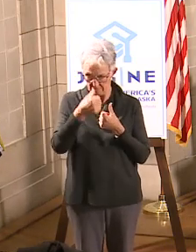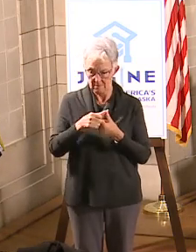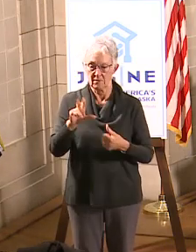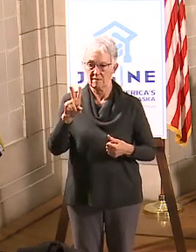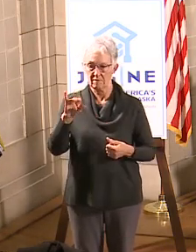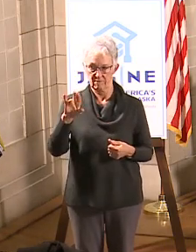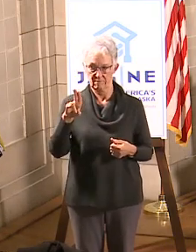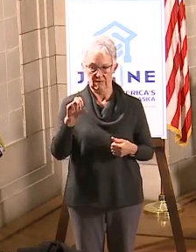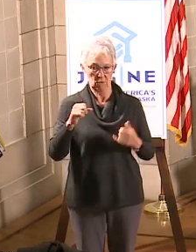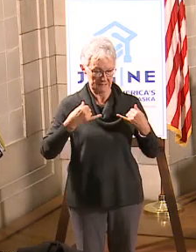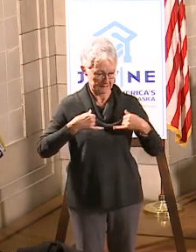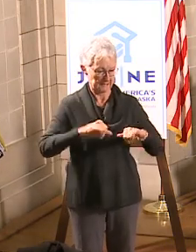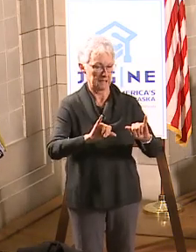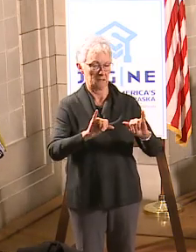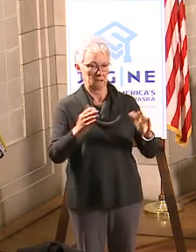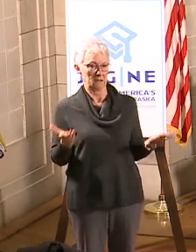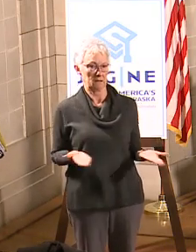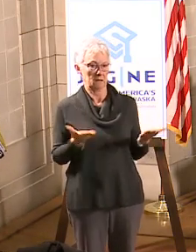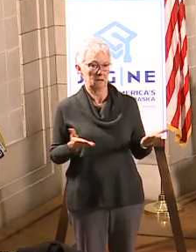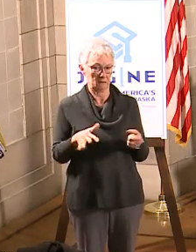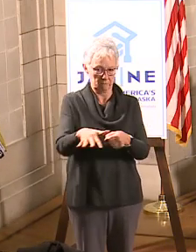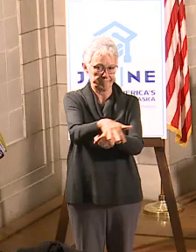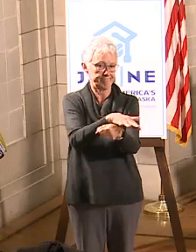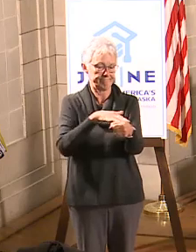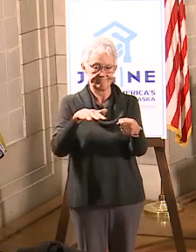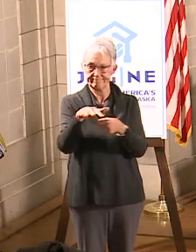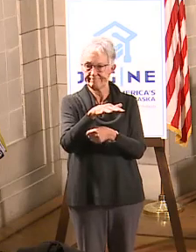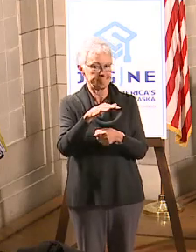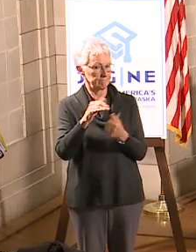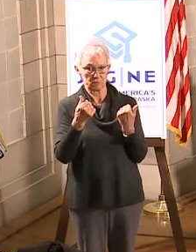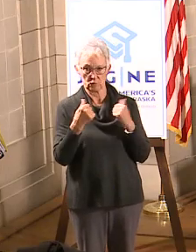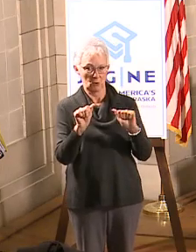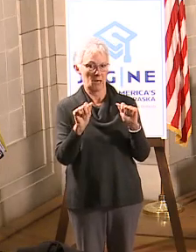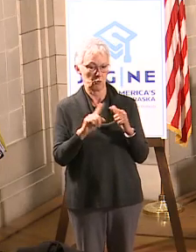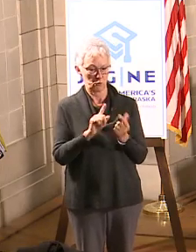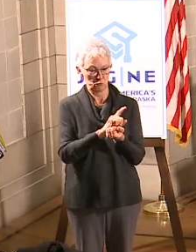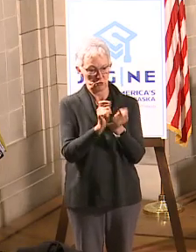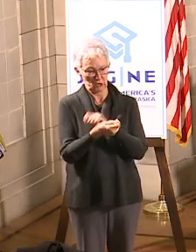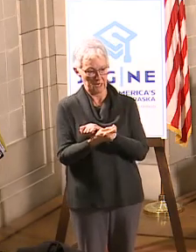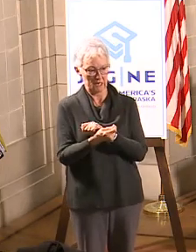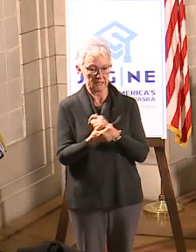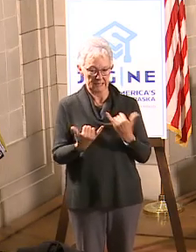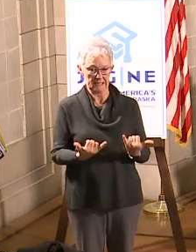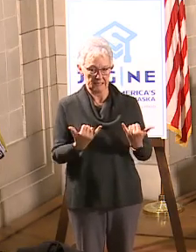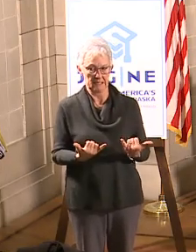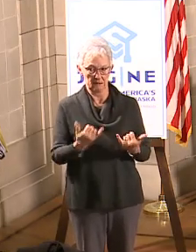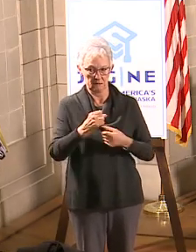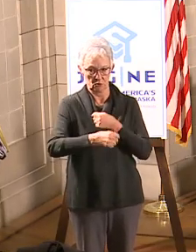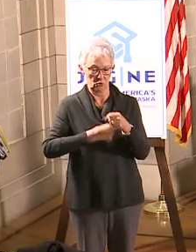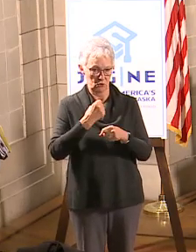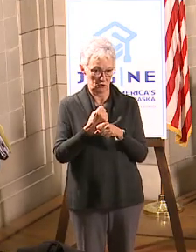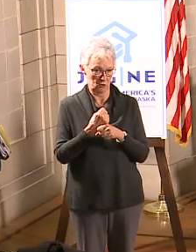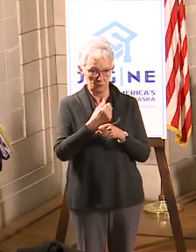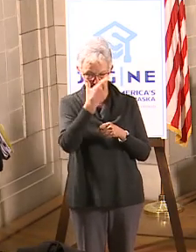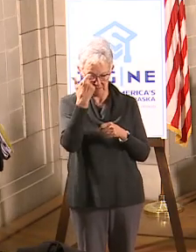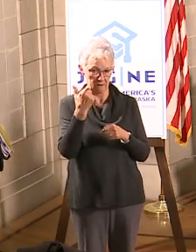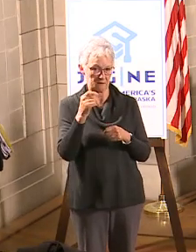there. Please take steps to change this holiday season because of the pandemic. All